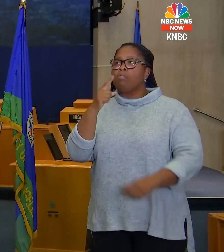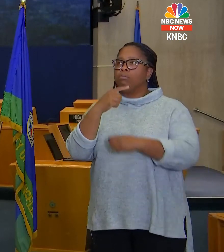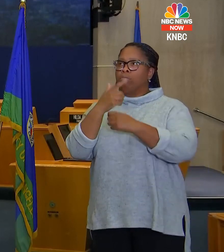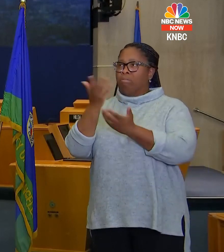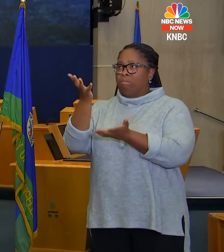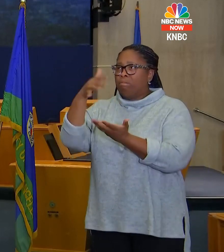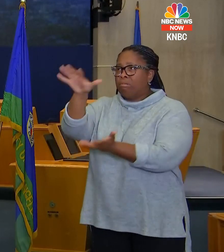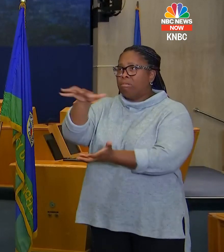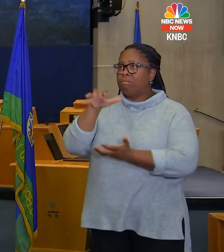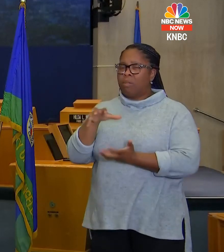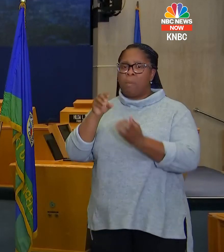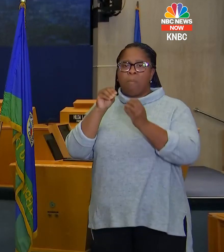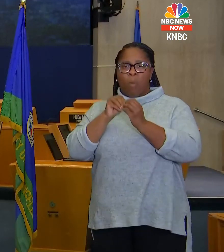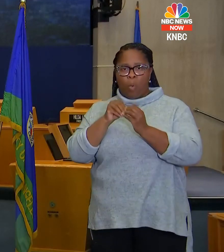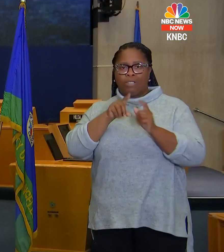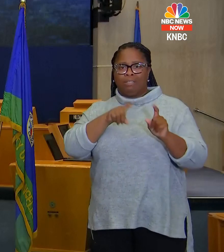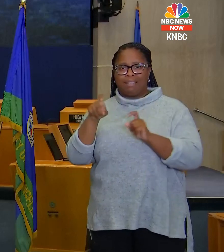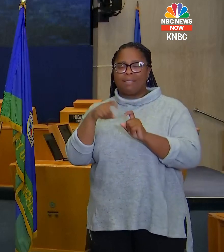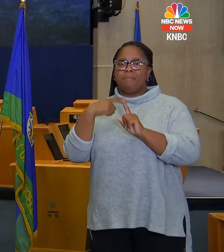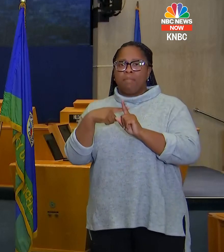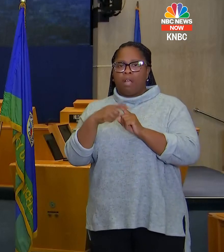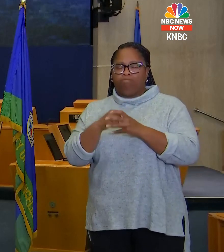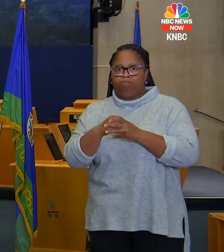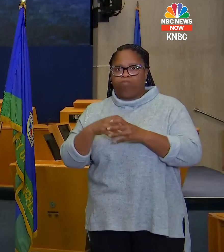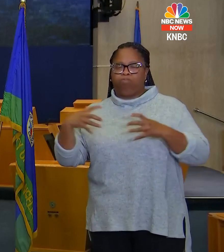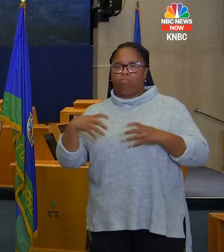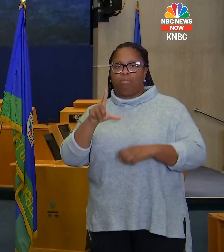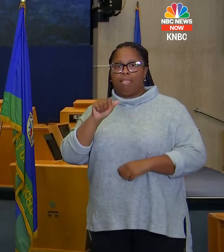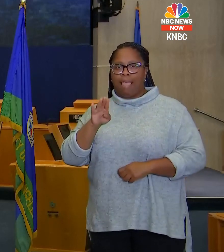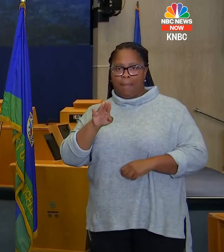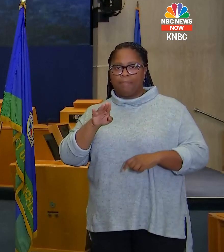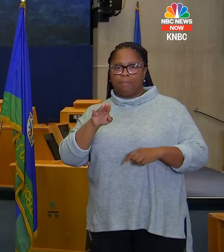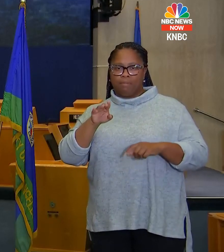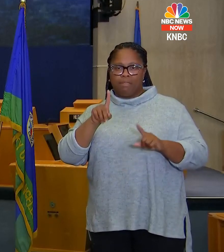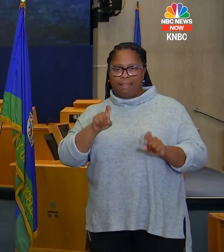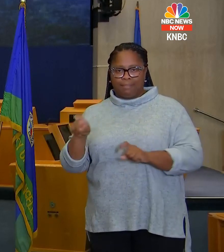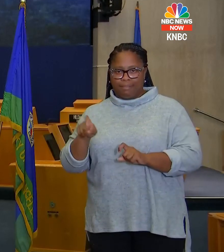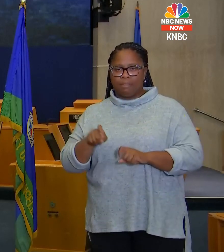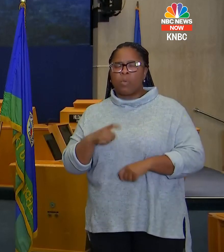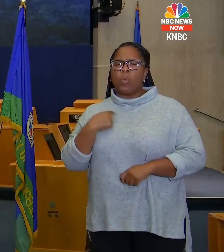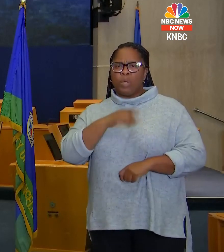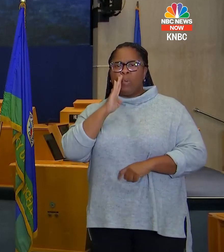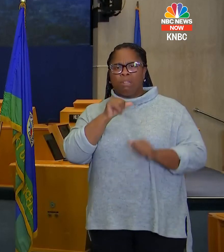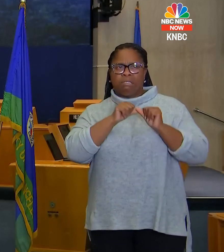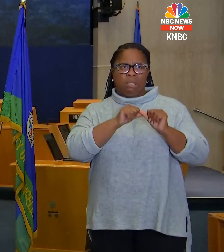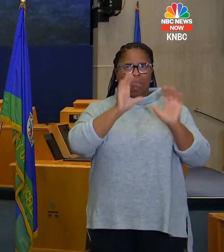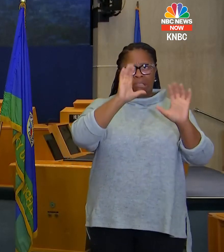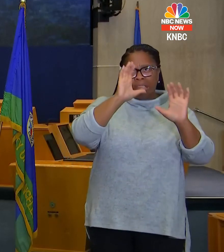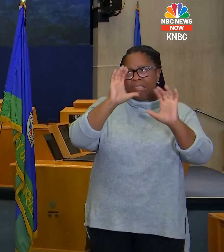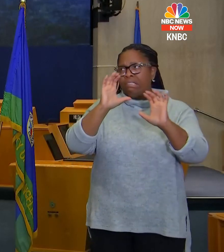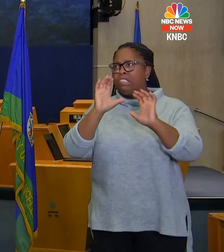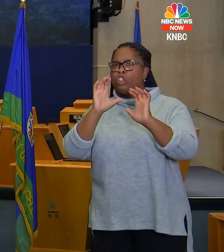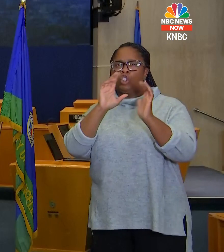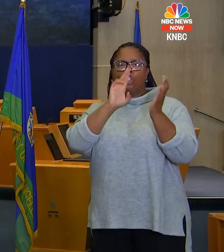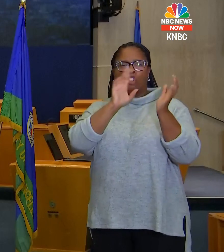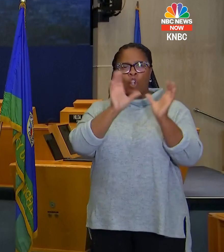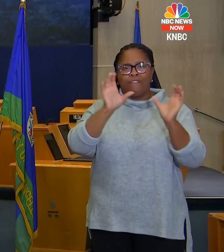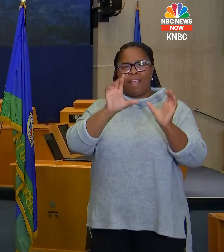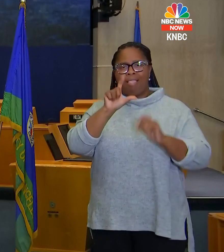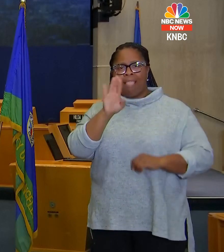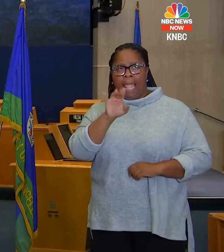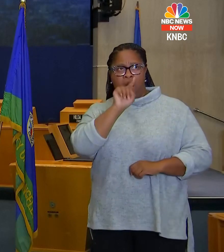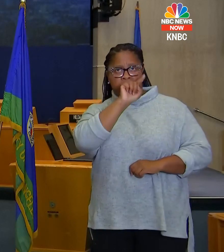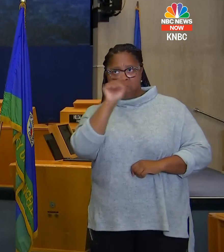lab capacity. The county will continue to secure additional public-private partnerships with certified labs that either